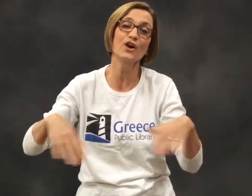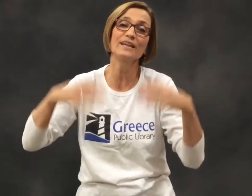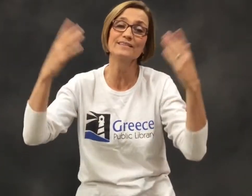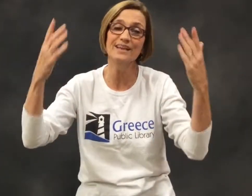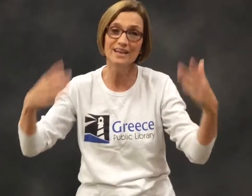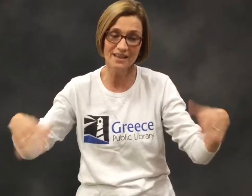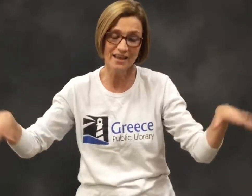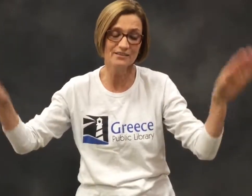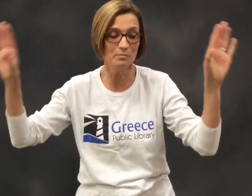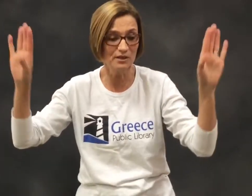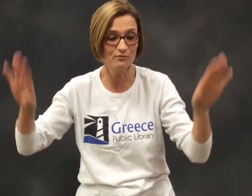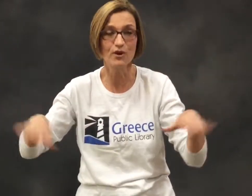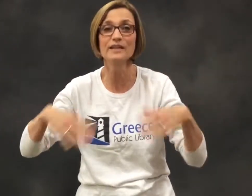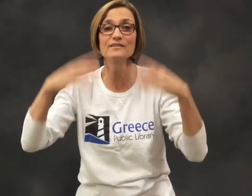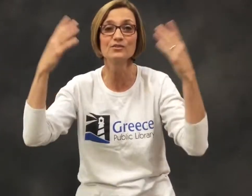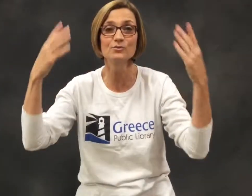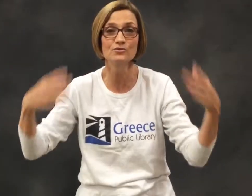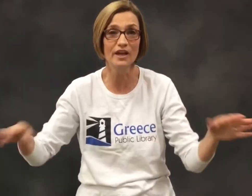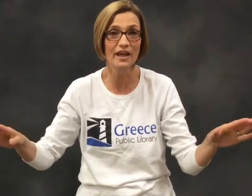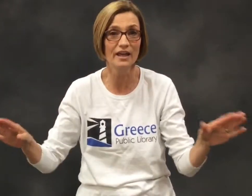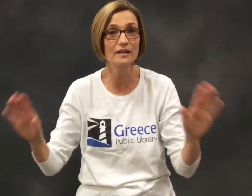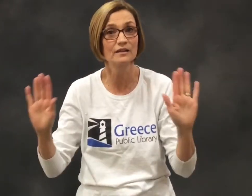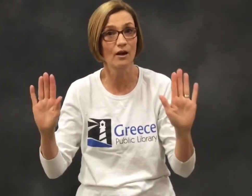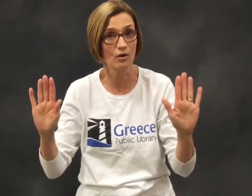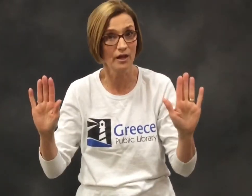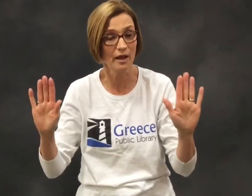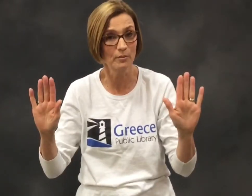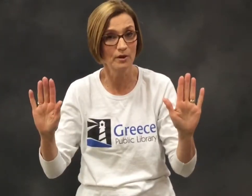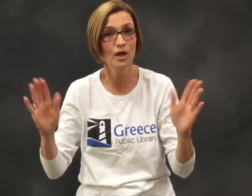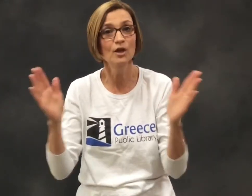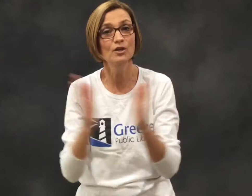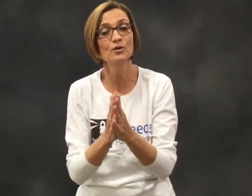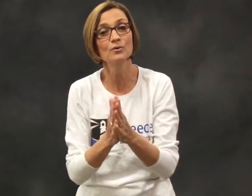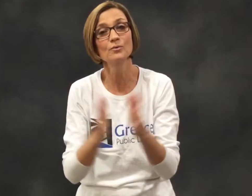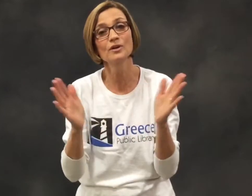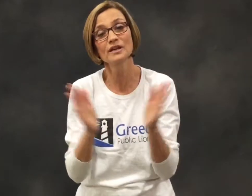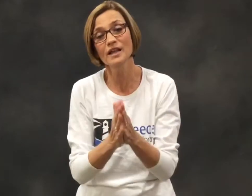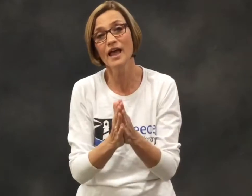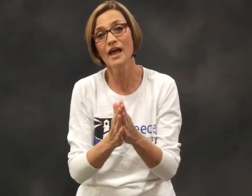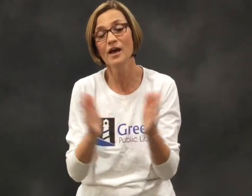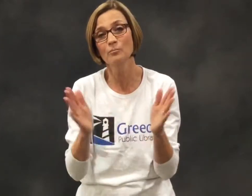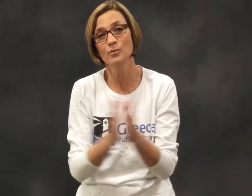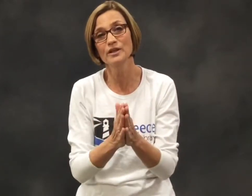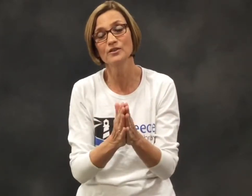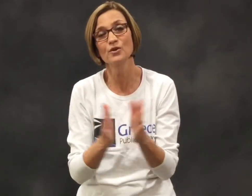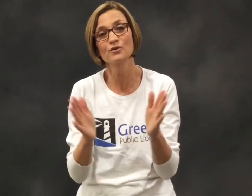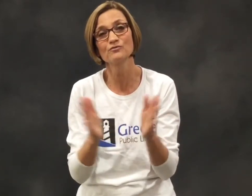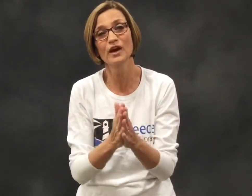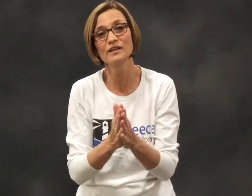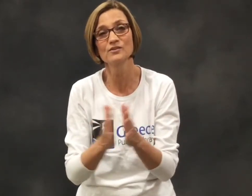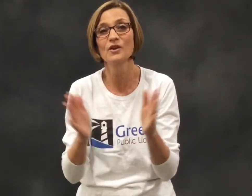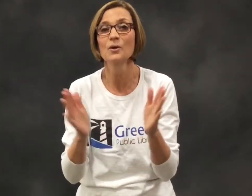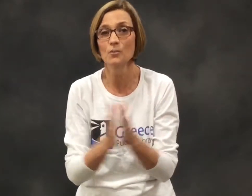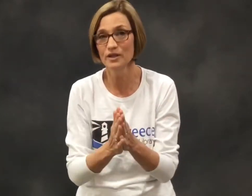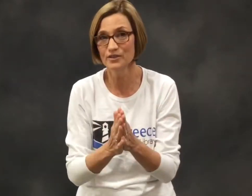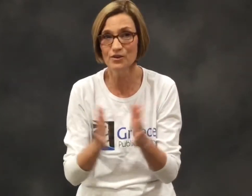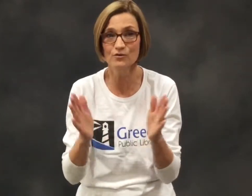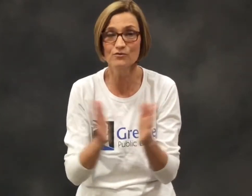friends. Let's be friends today. Now clap. You can clap with your friends, with your